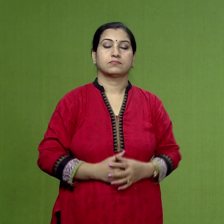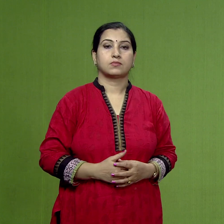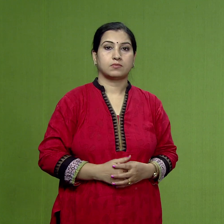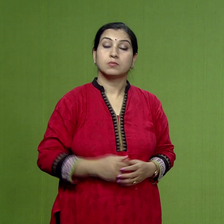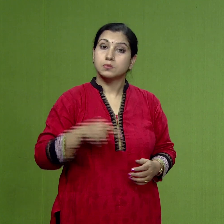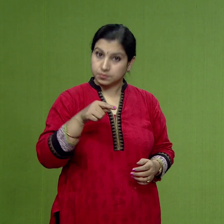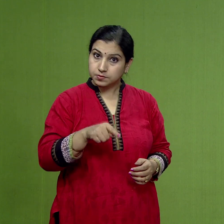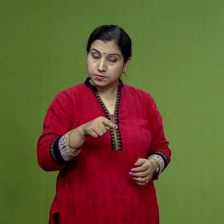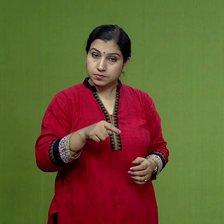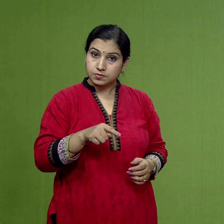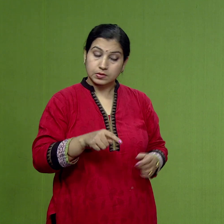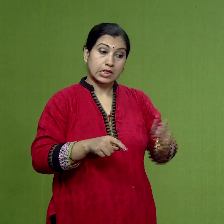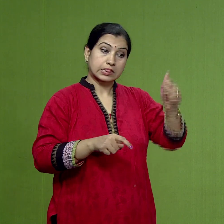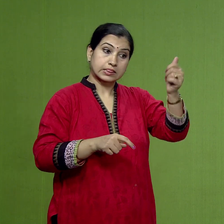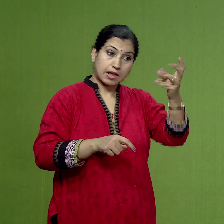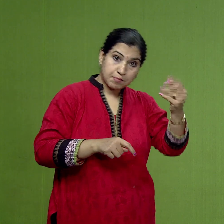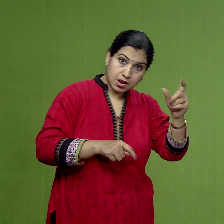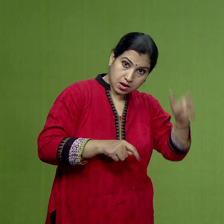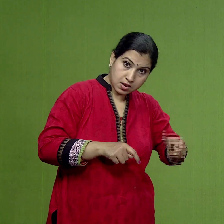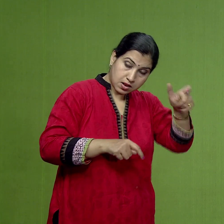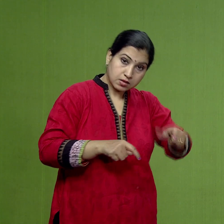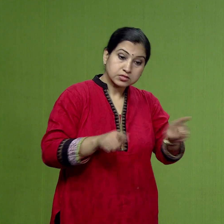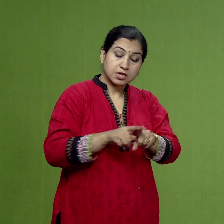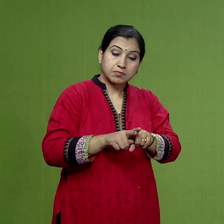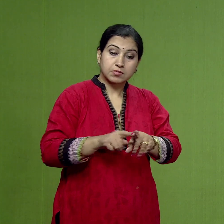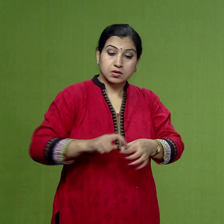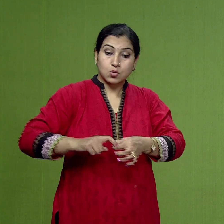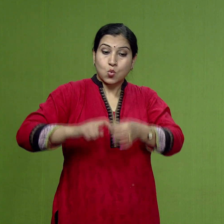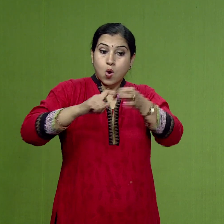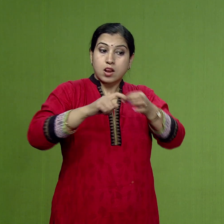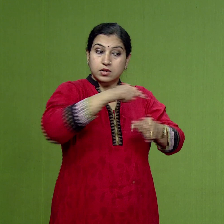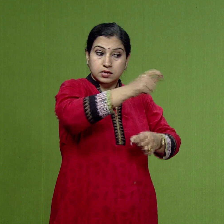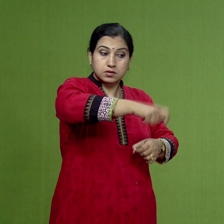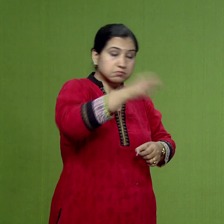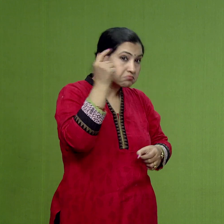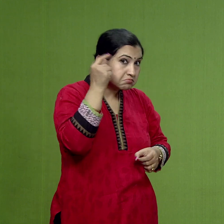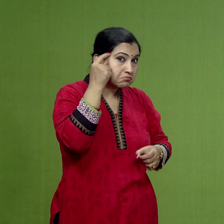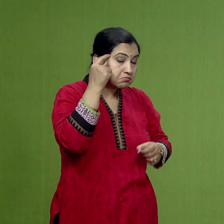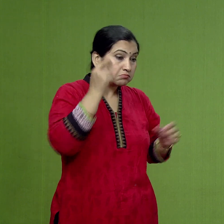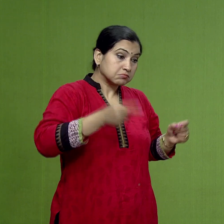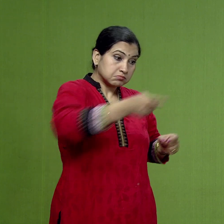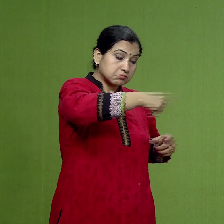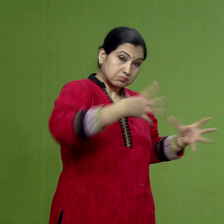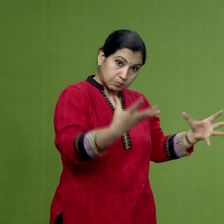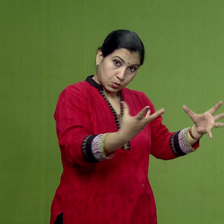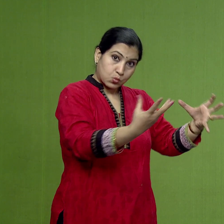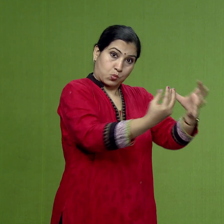Therefore, the number as well as the quality of people collectively is a real